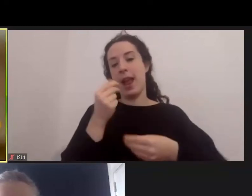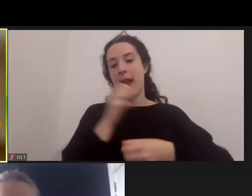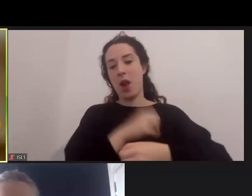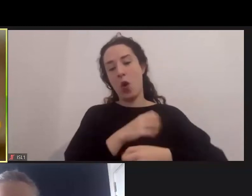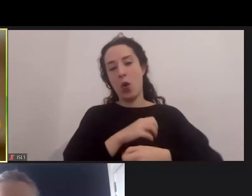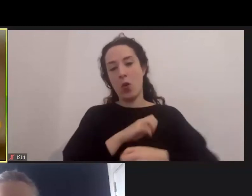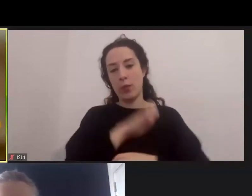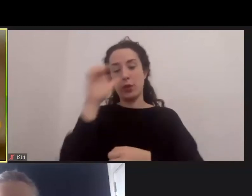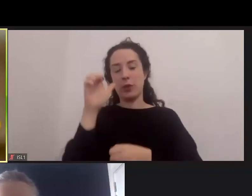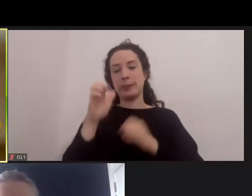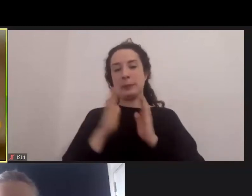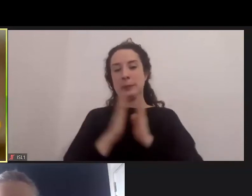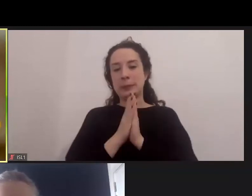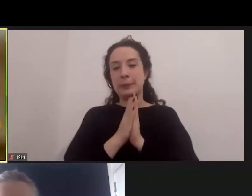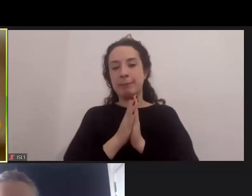know